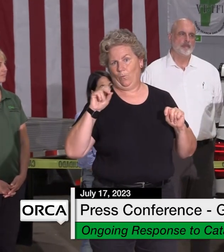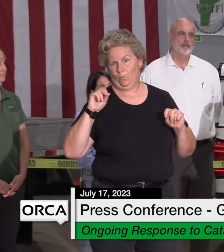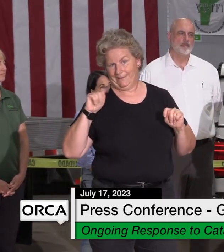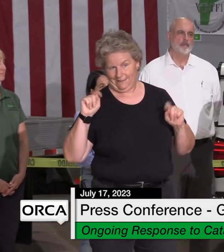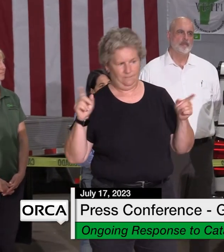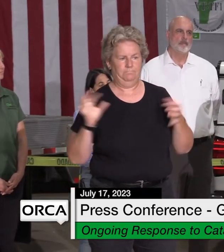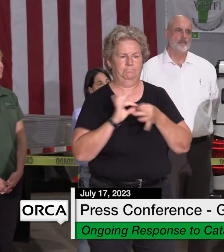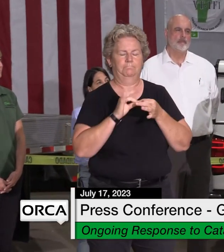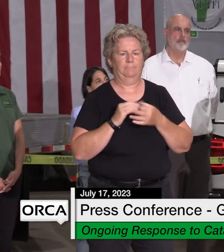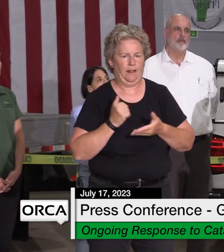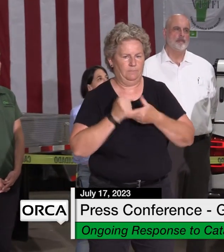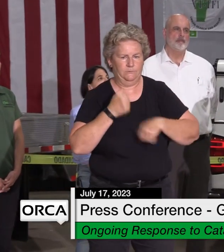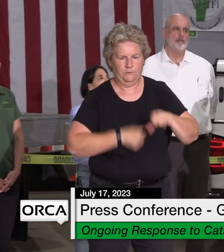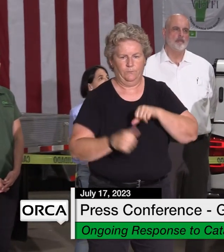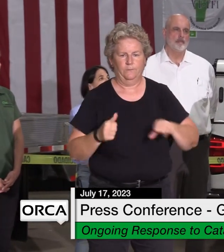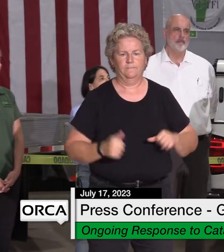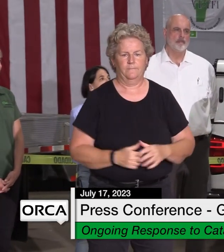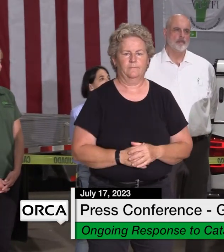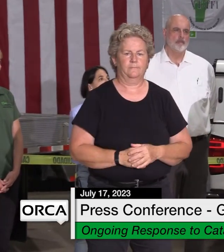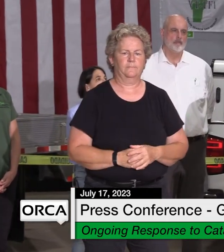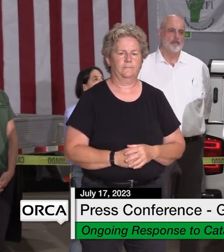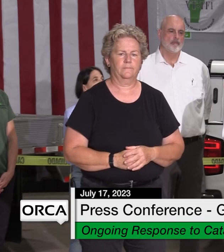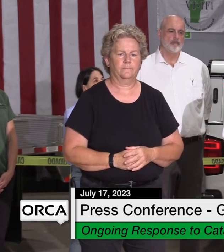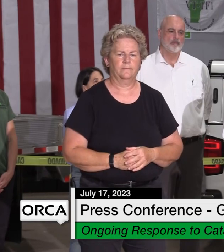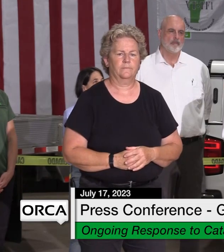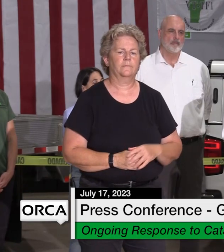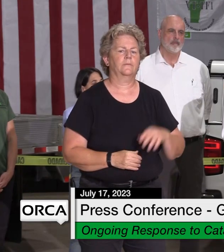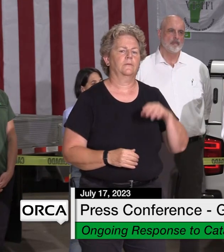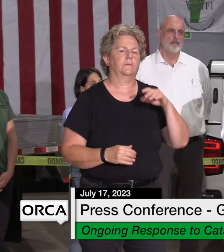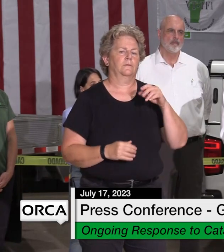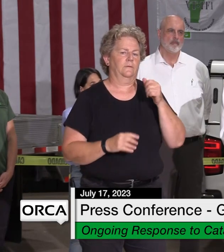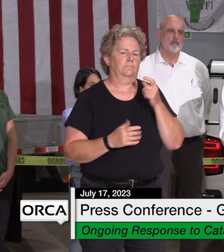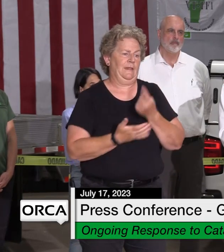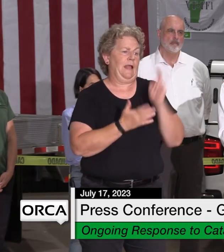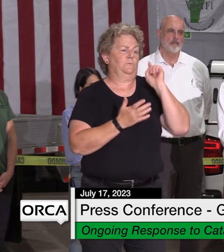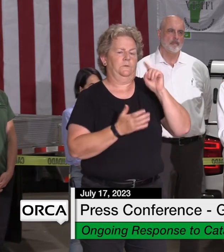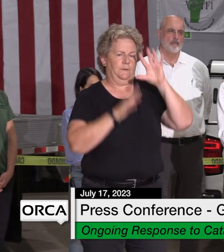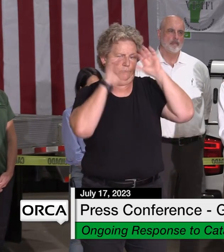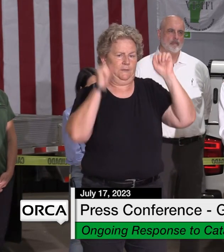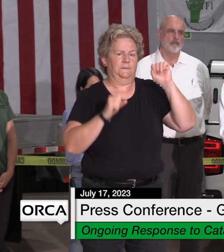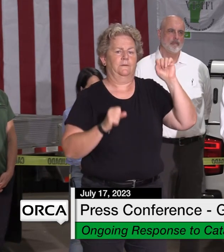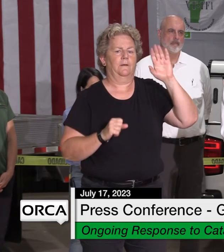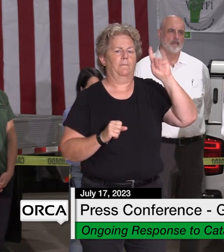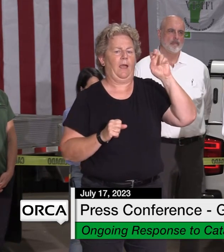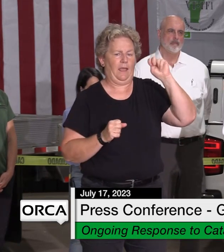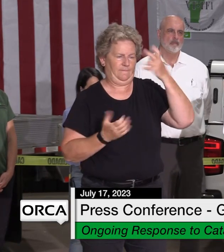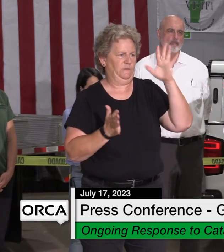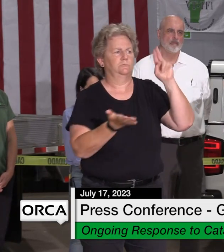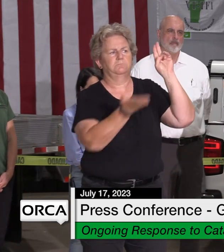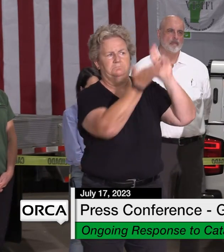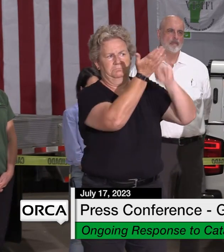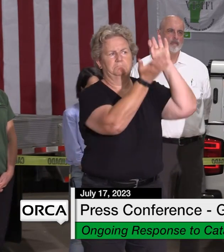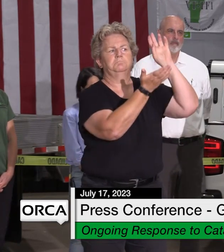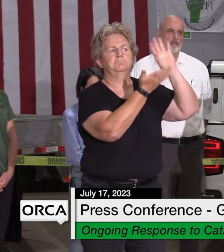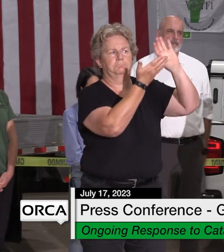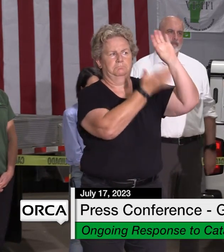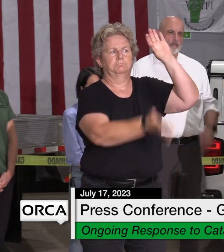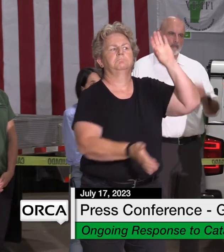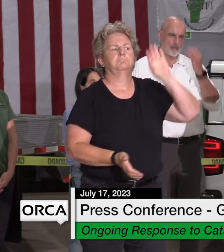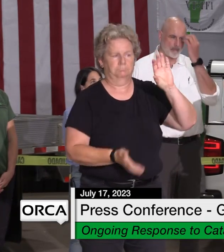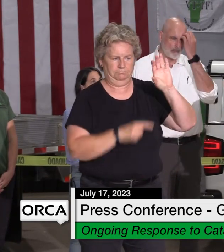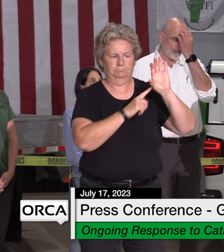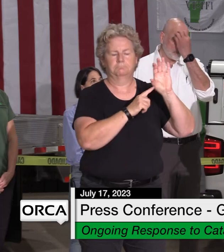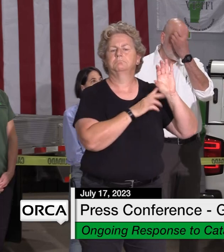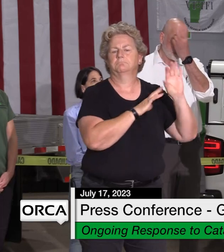for Vermont, and he ordered a whole of government effort to assist those state and local-led recovery efforts. As